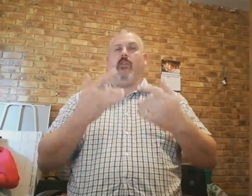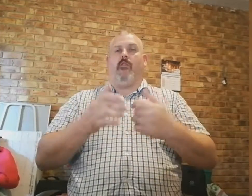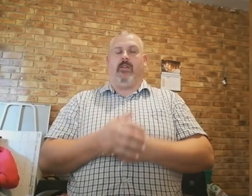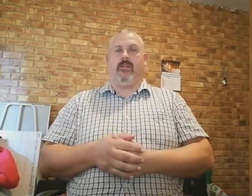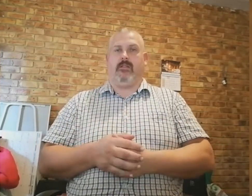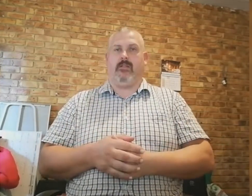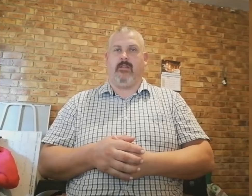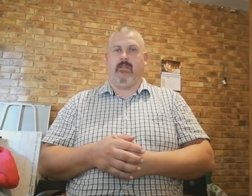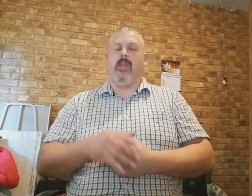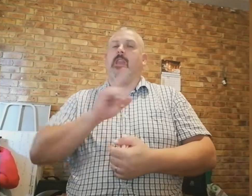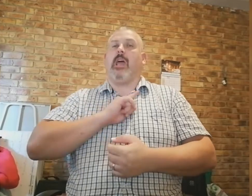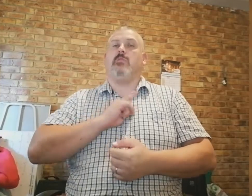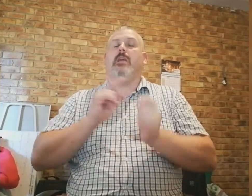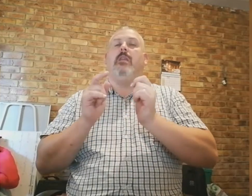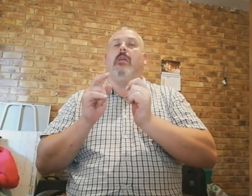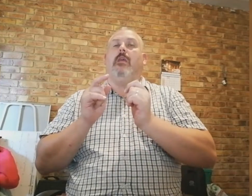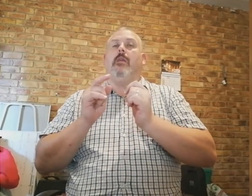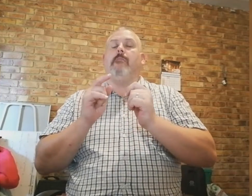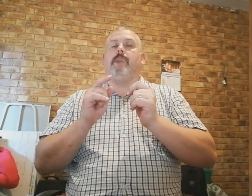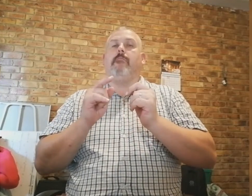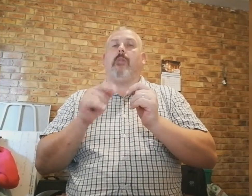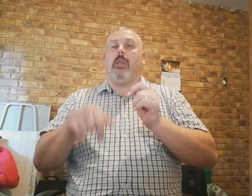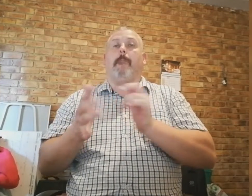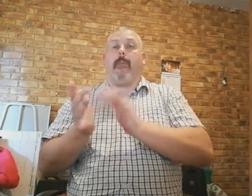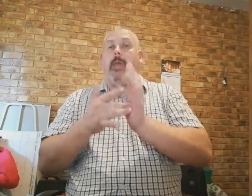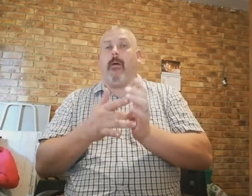life. That's why in the Bible